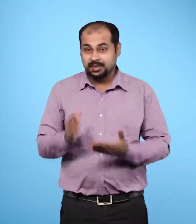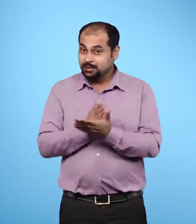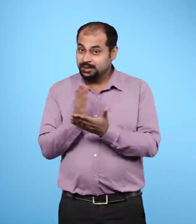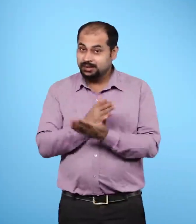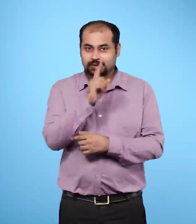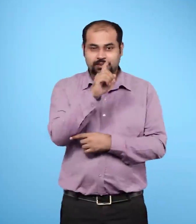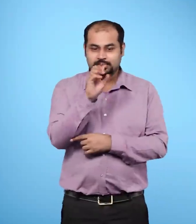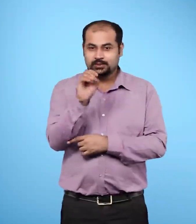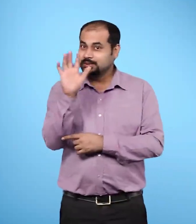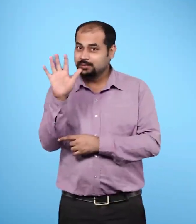Page 105.